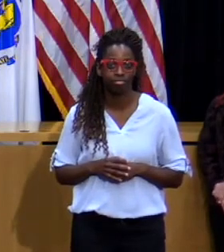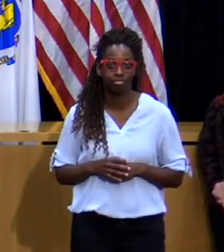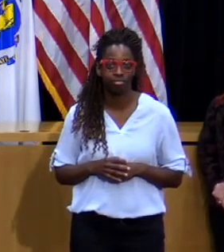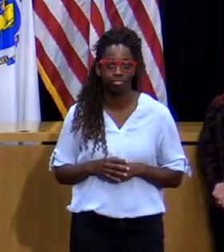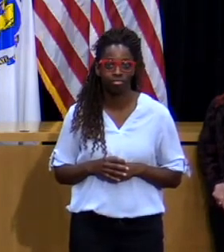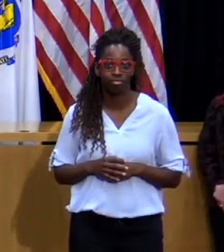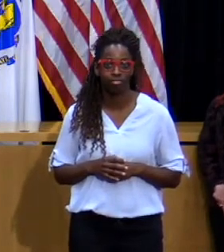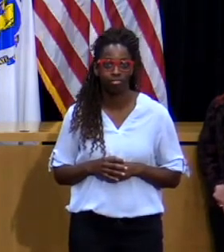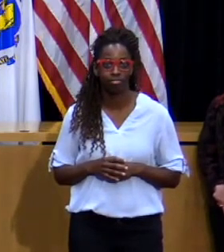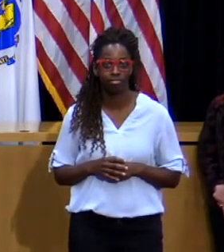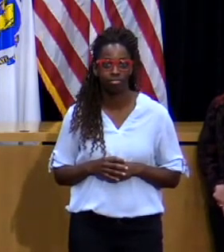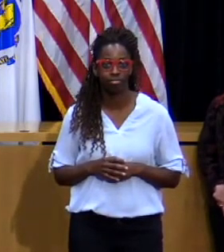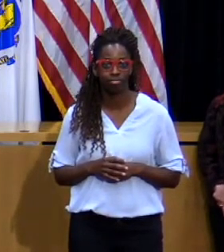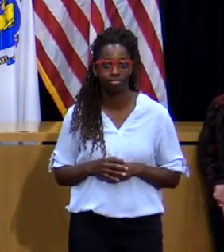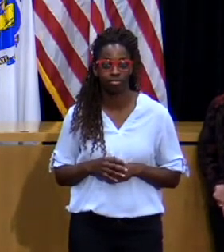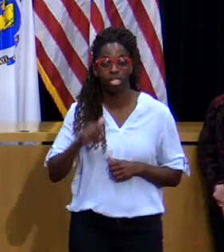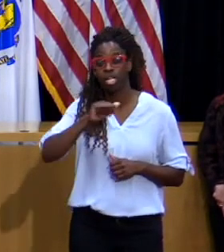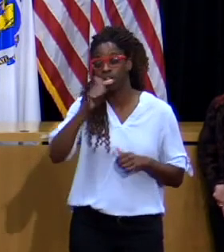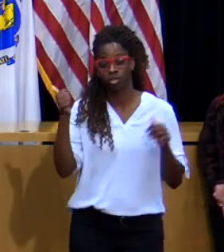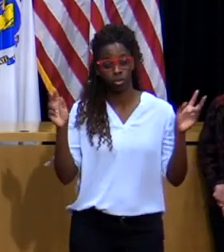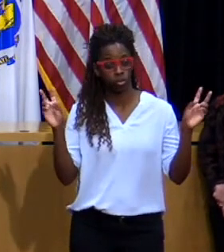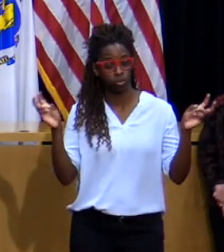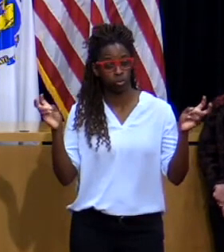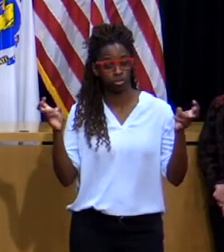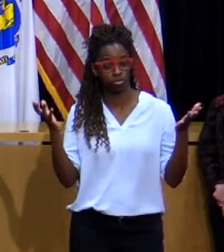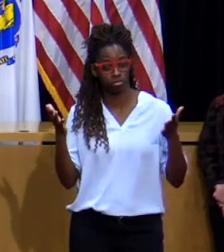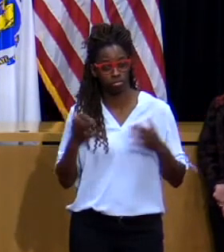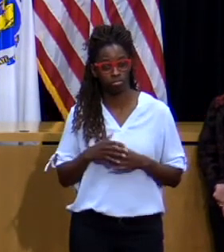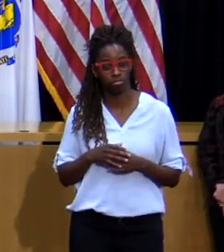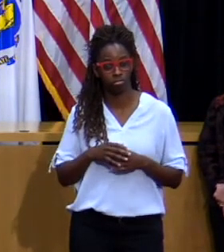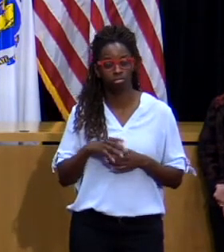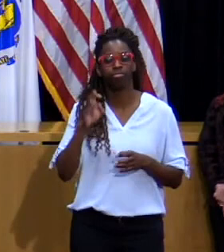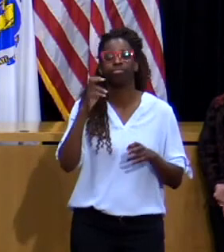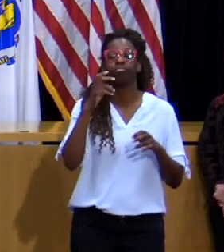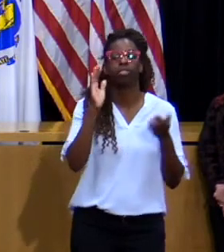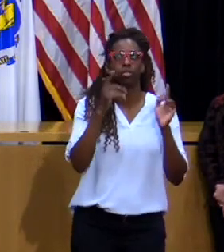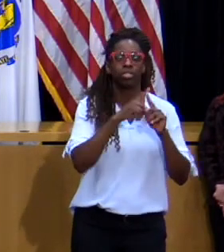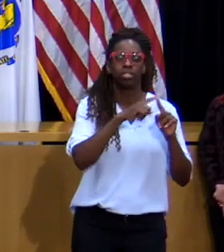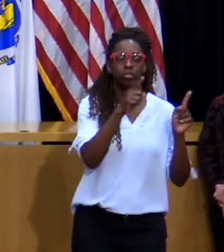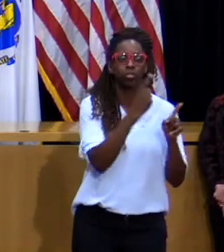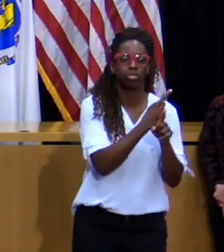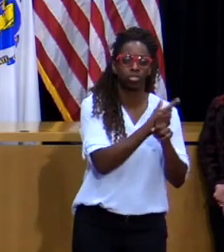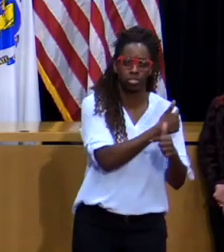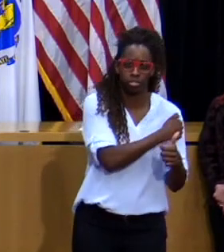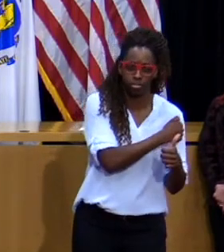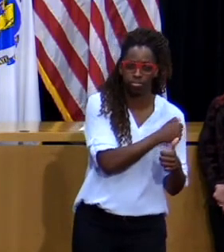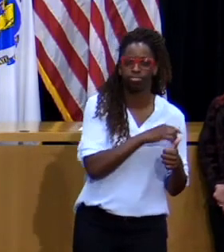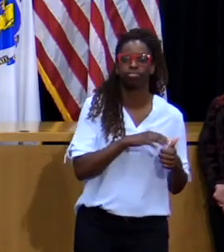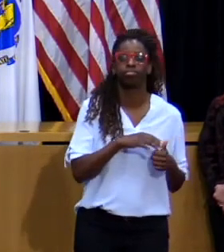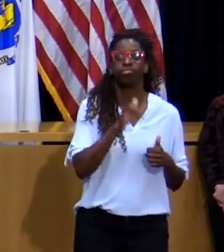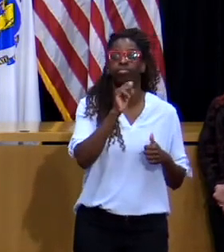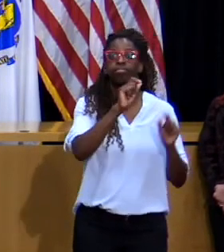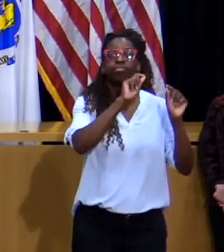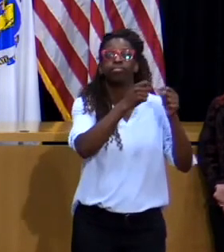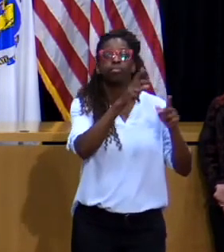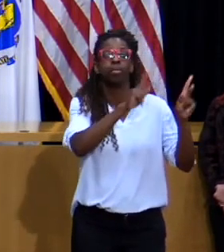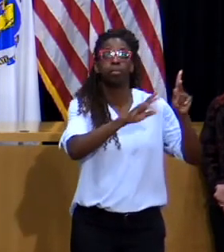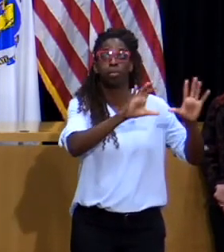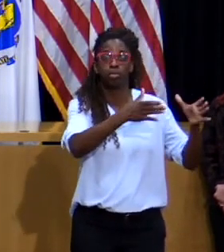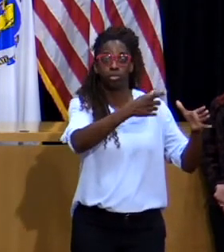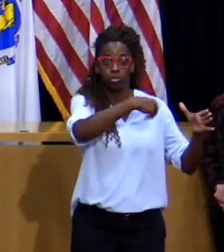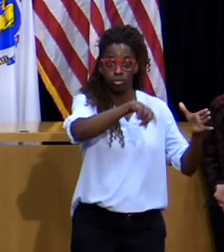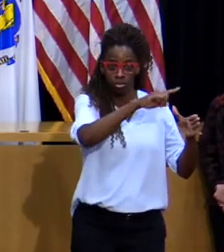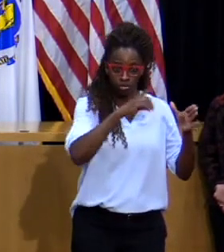the other issue is you have particular populations that we're all trying to focus on